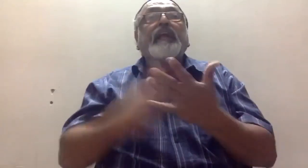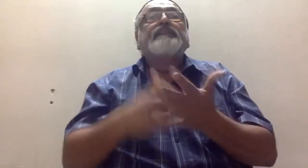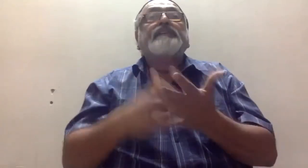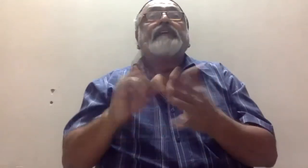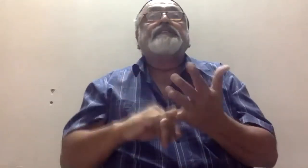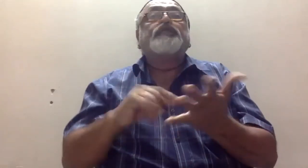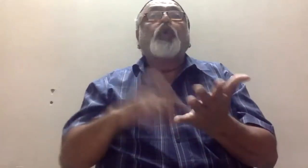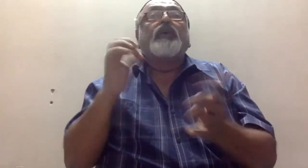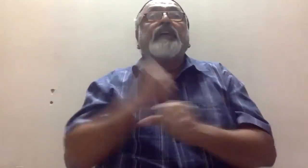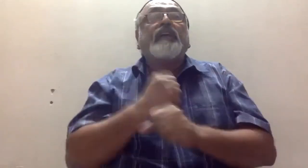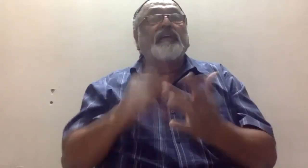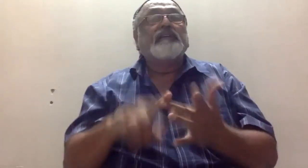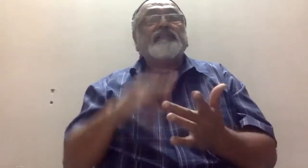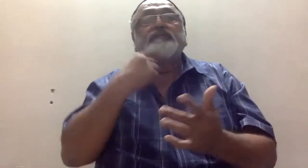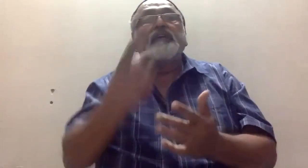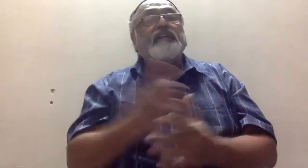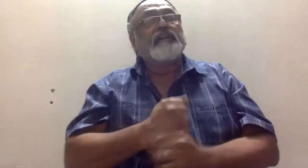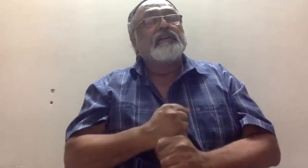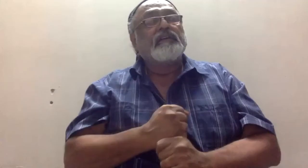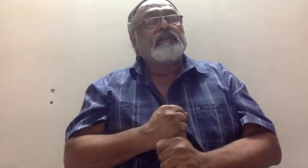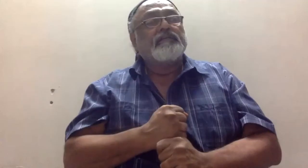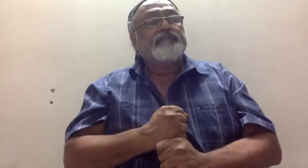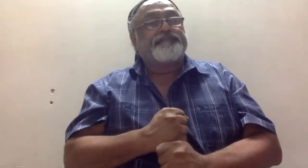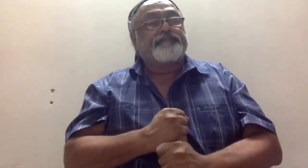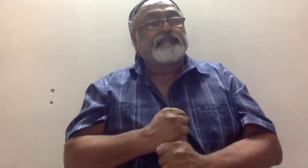He said that the Devi of Justice